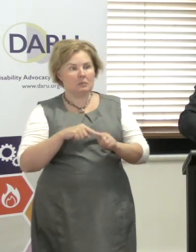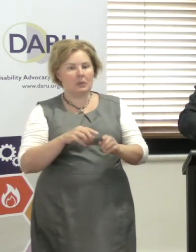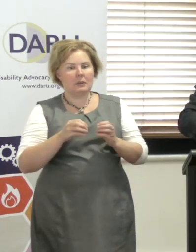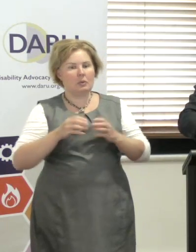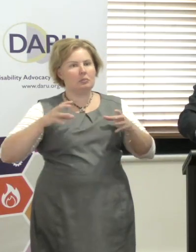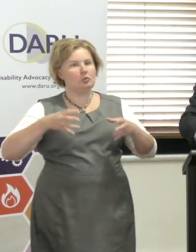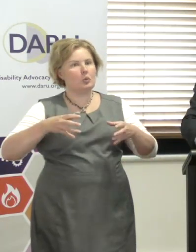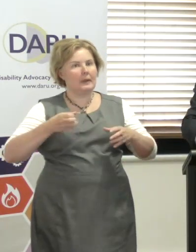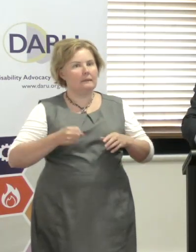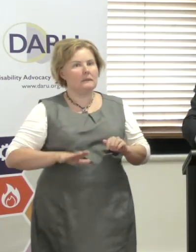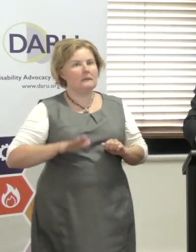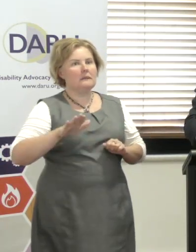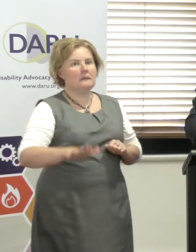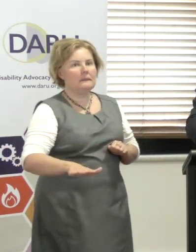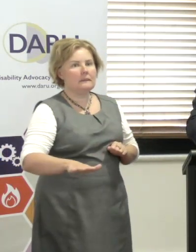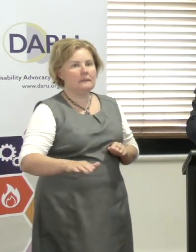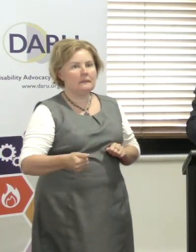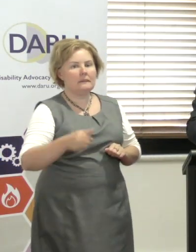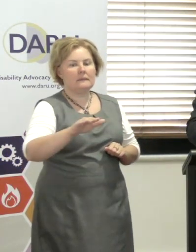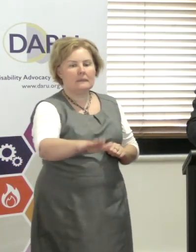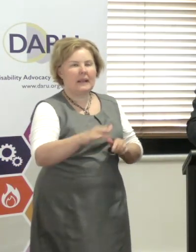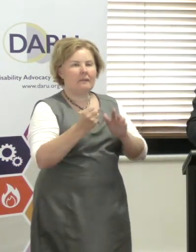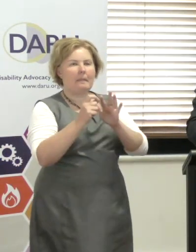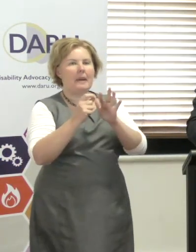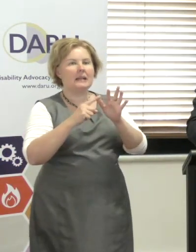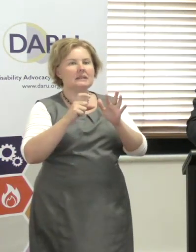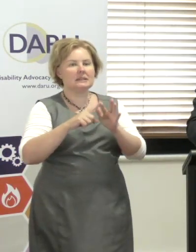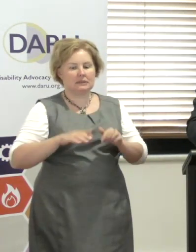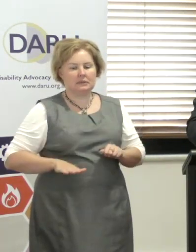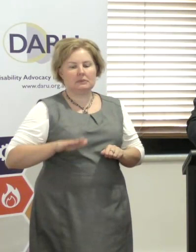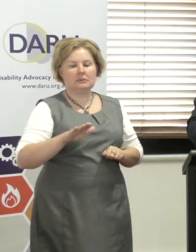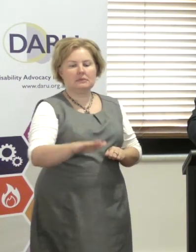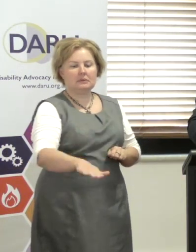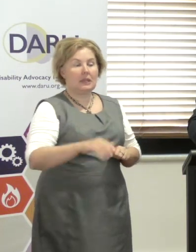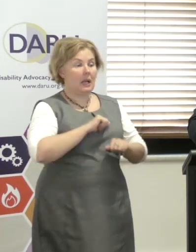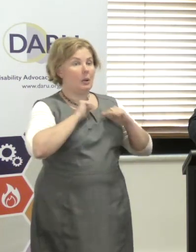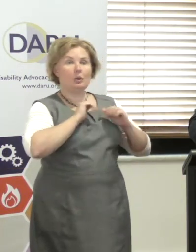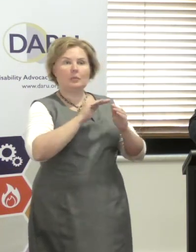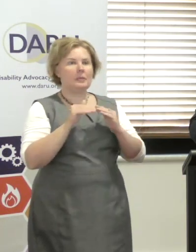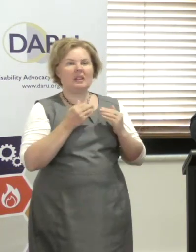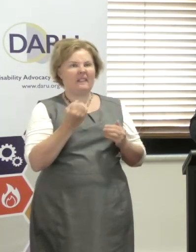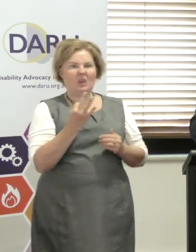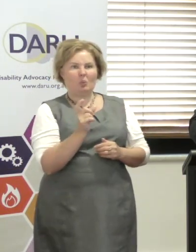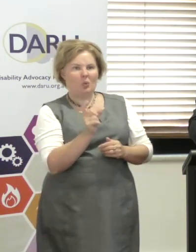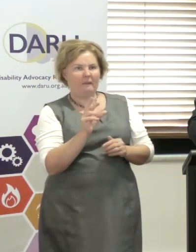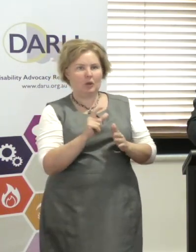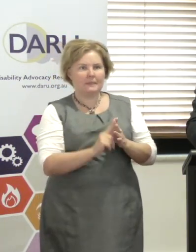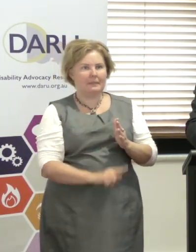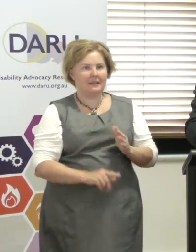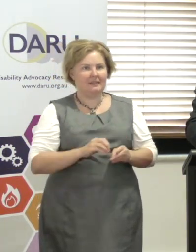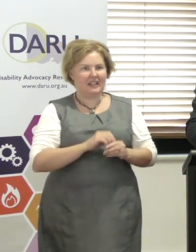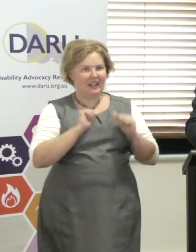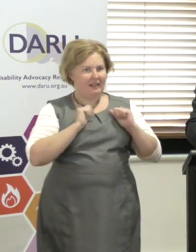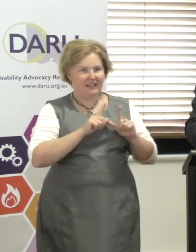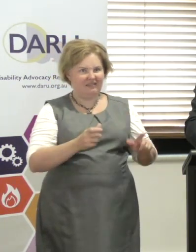thought, we in our communities, we say that there's no word for disability in our language, and that's